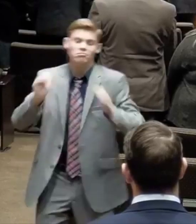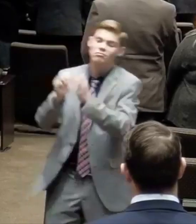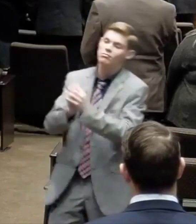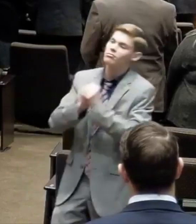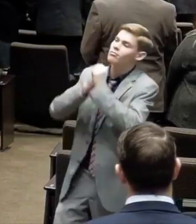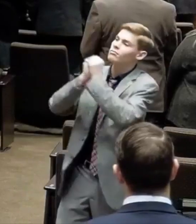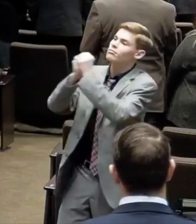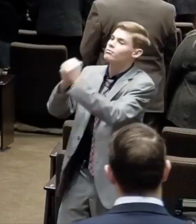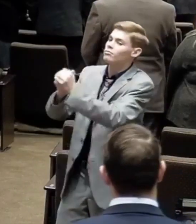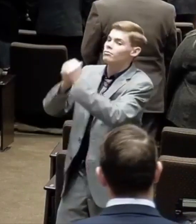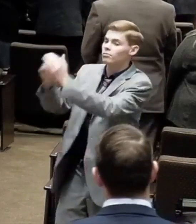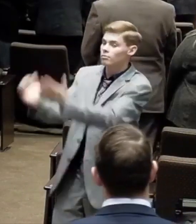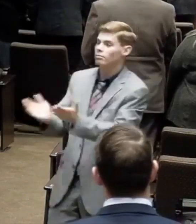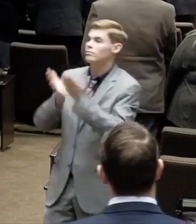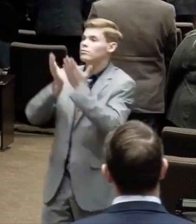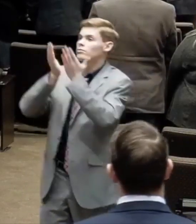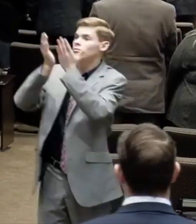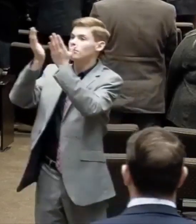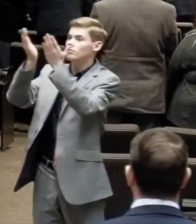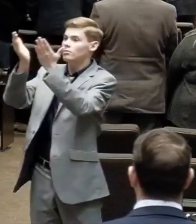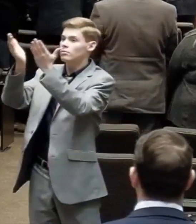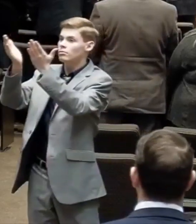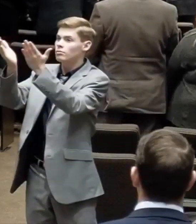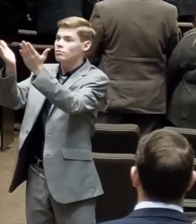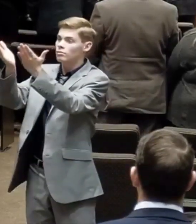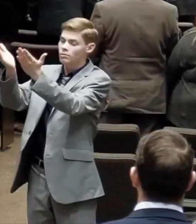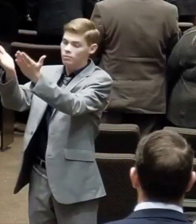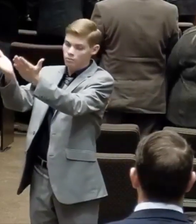Him.